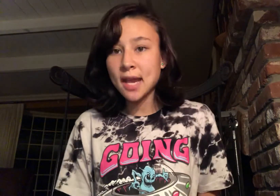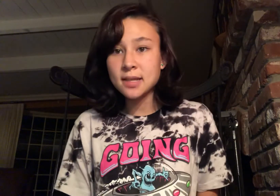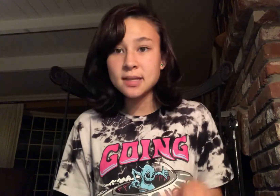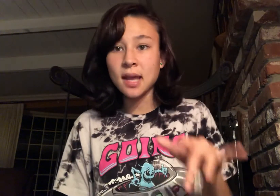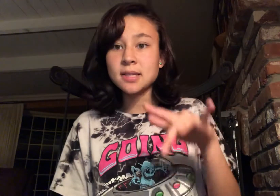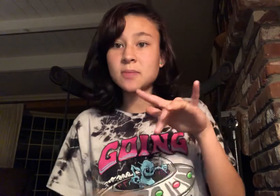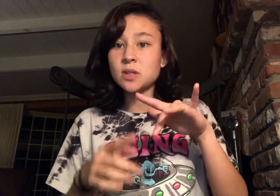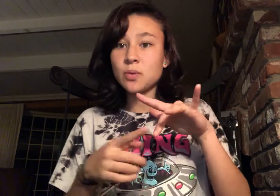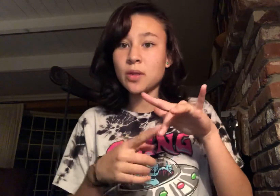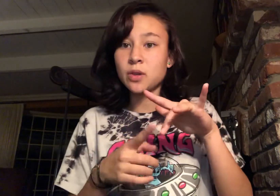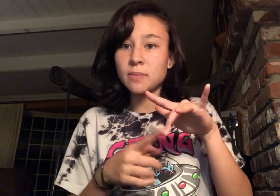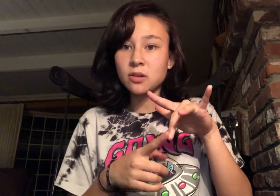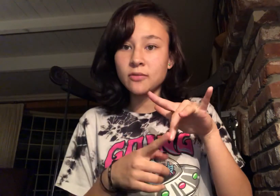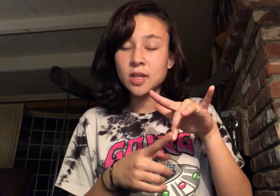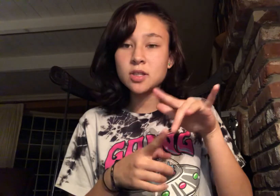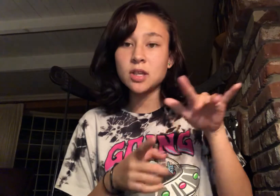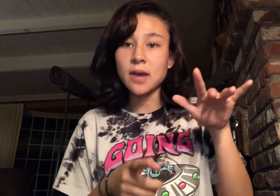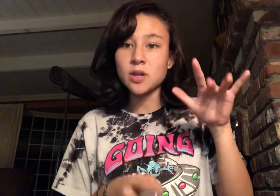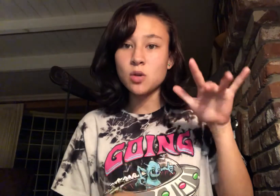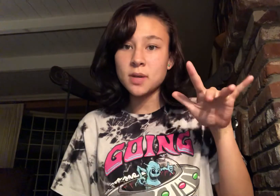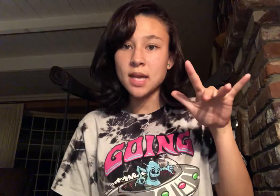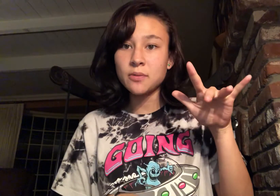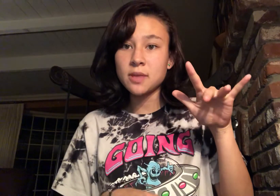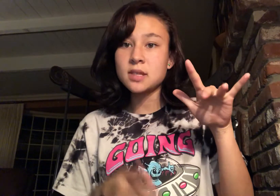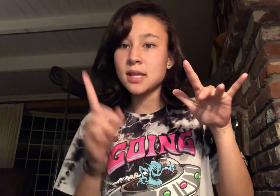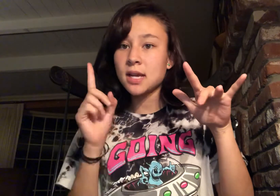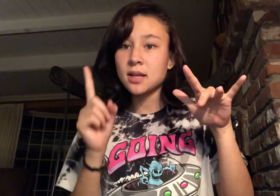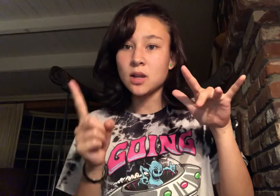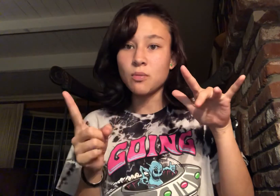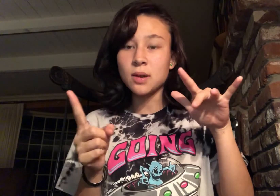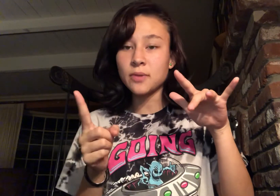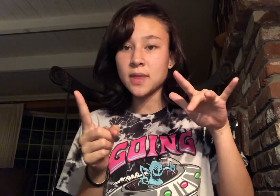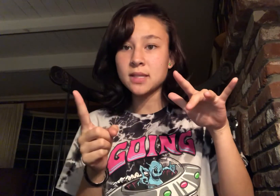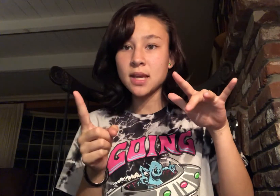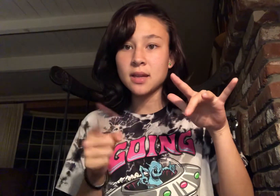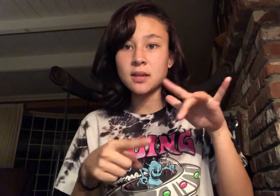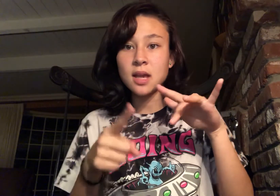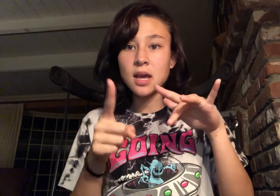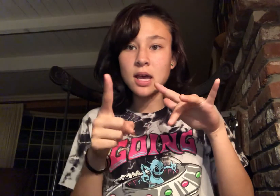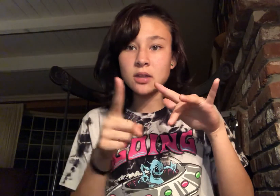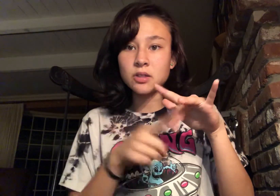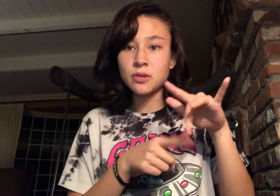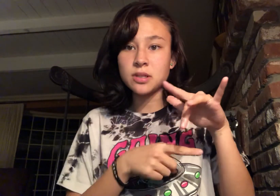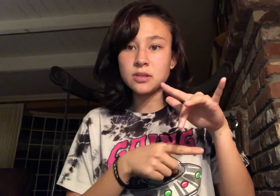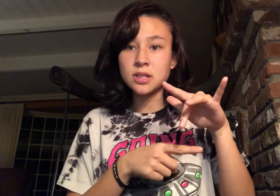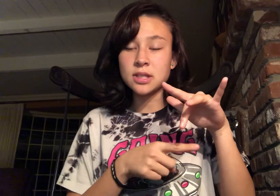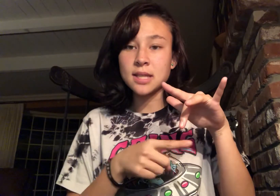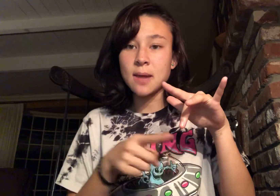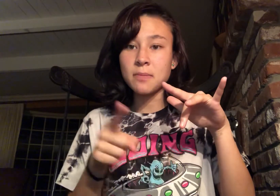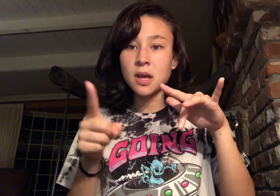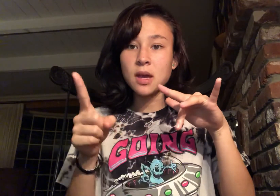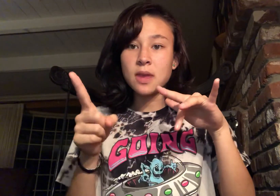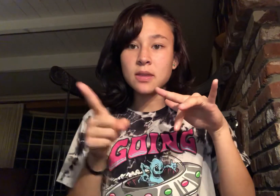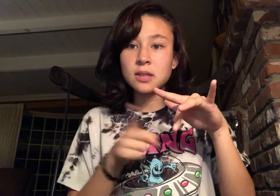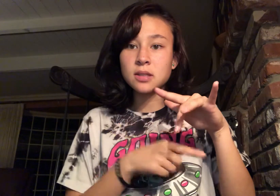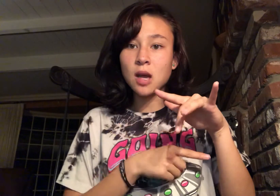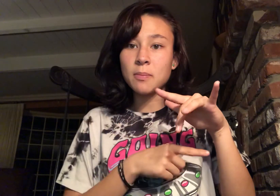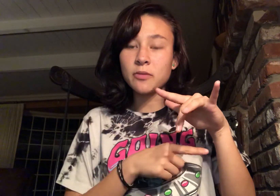can't, except it's with your middle finger. So you have an open eight with this hand and a one with this hand, and you're going to just tap the top of